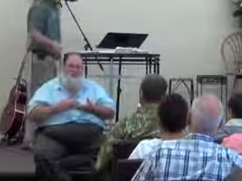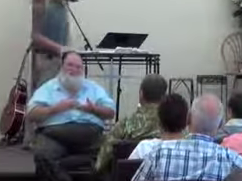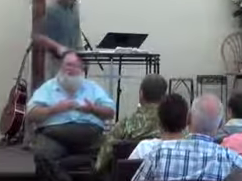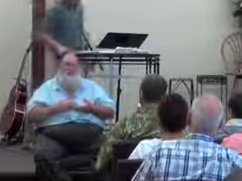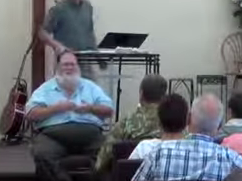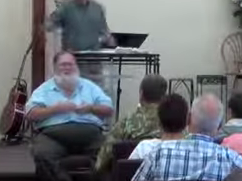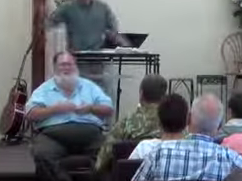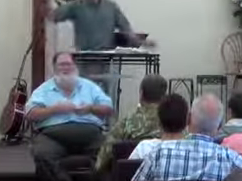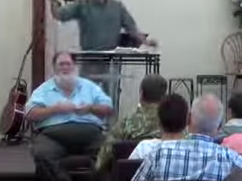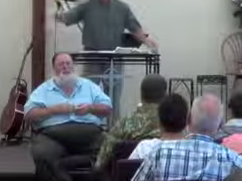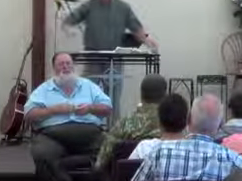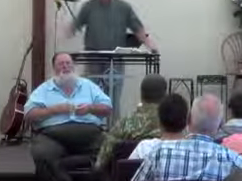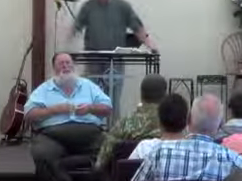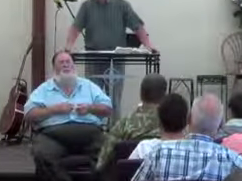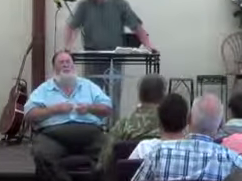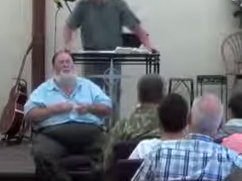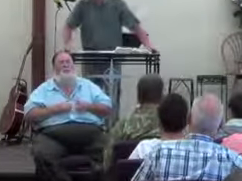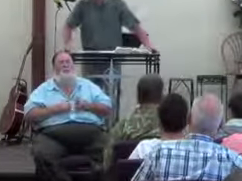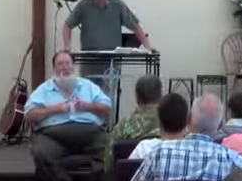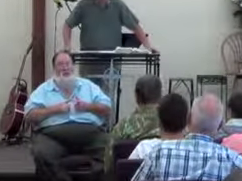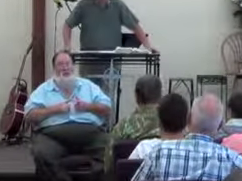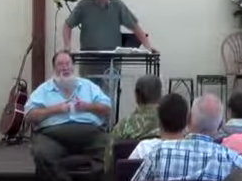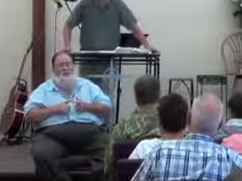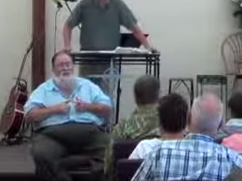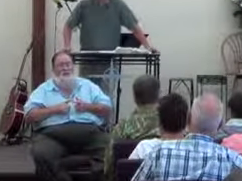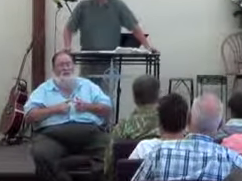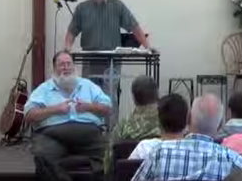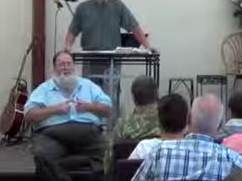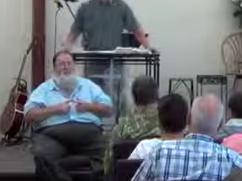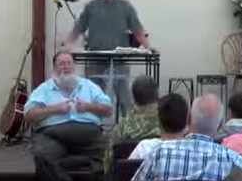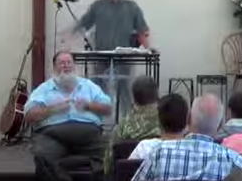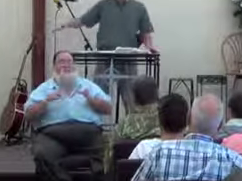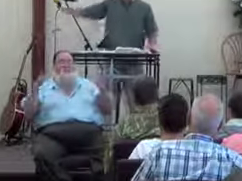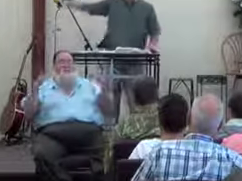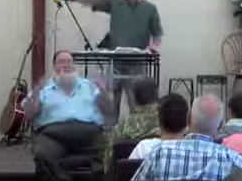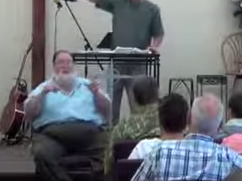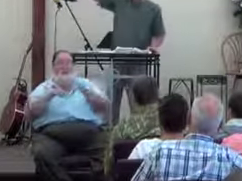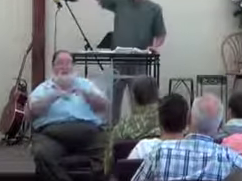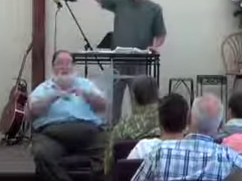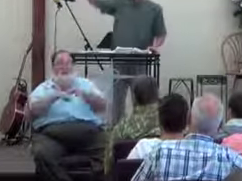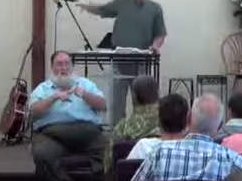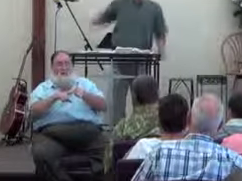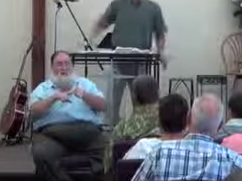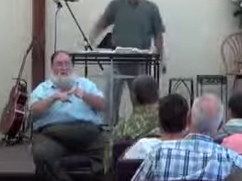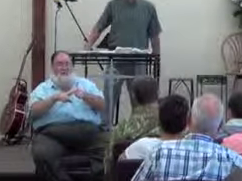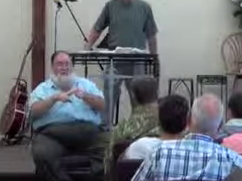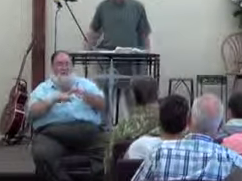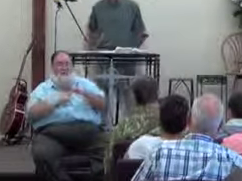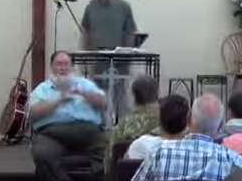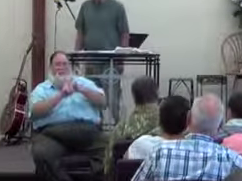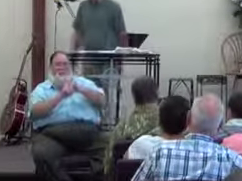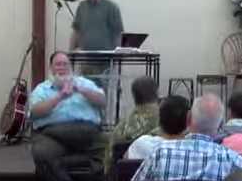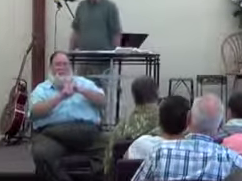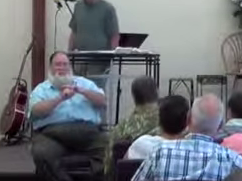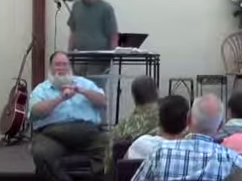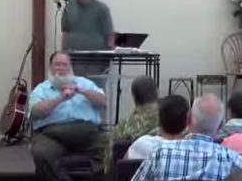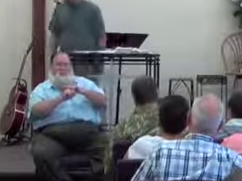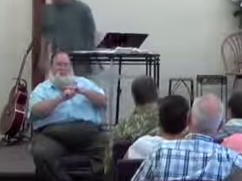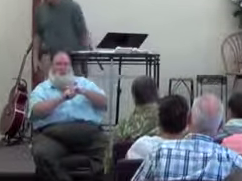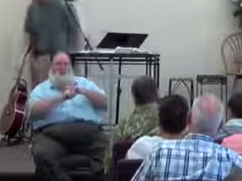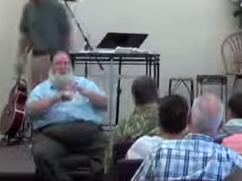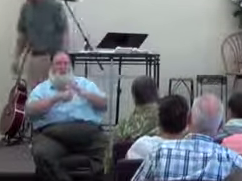of us know the story, the finger appears. And the king sees the finger, and the finger starts writing on the plaster wall there.